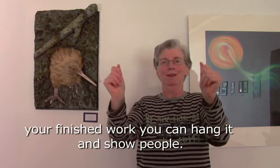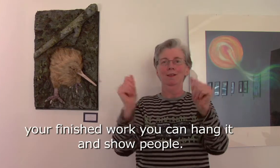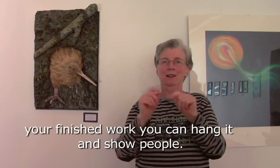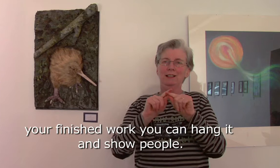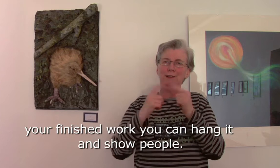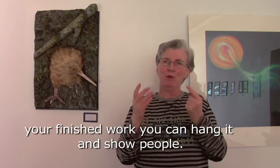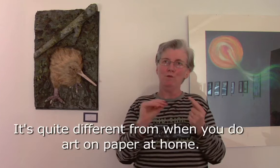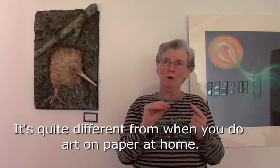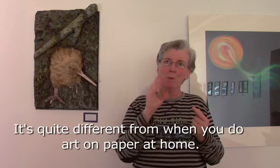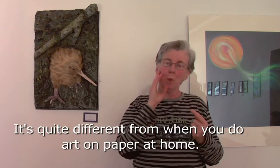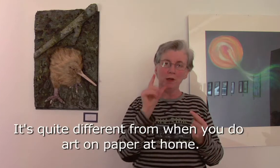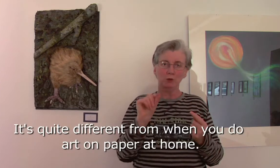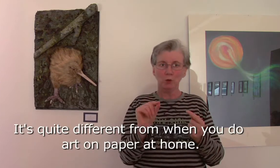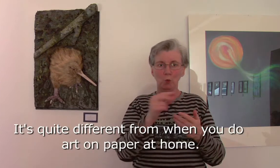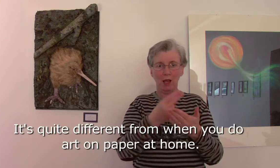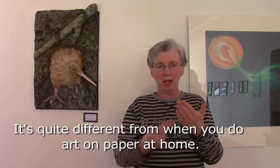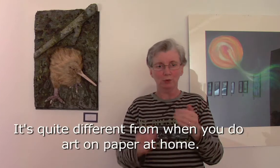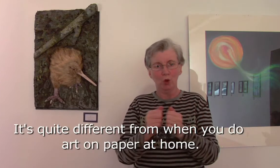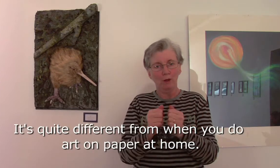show people. It's quite different from when you do art on paper at home.